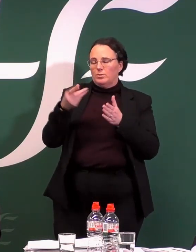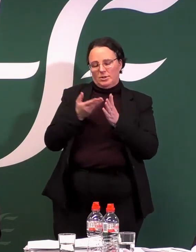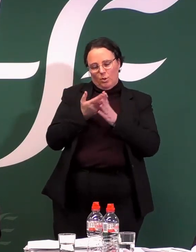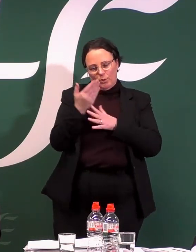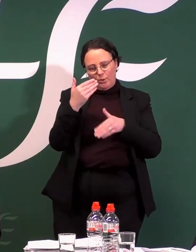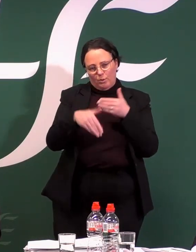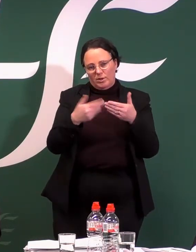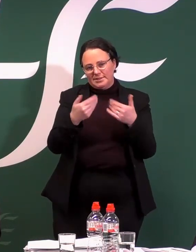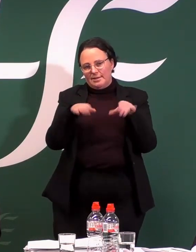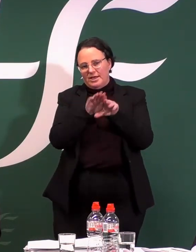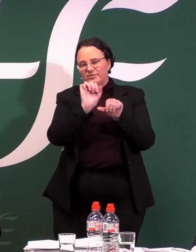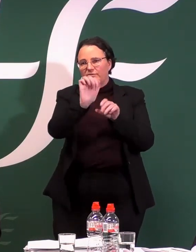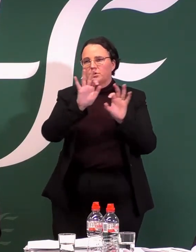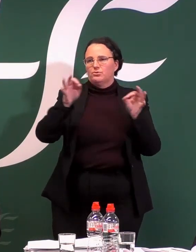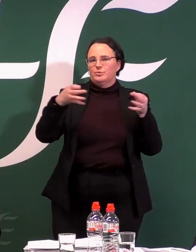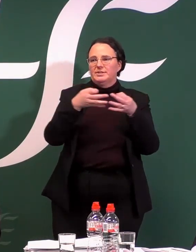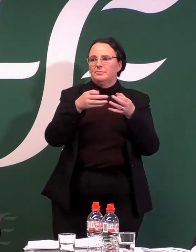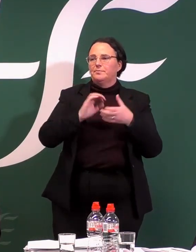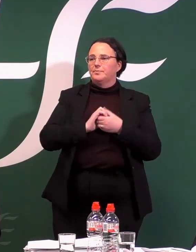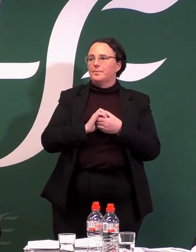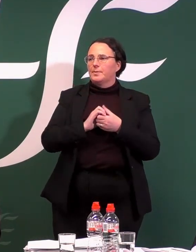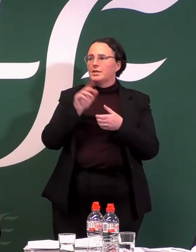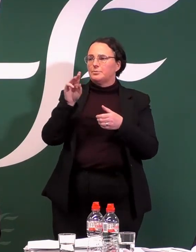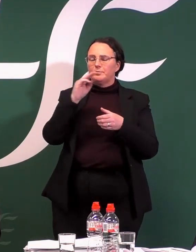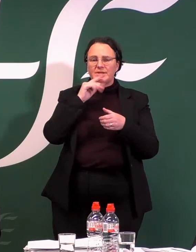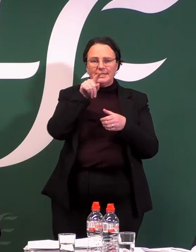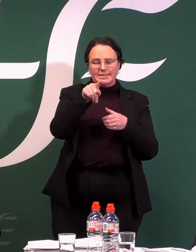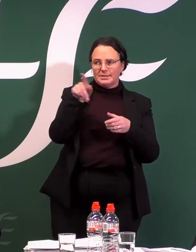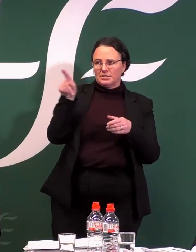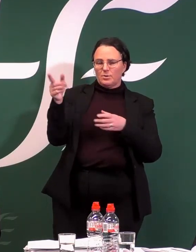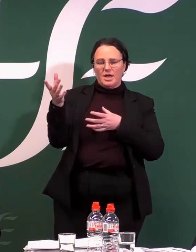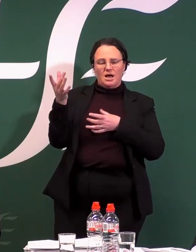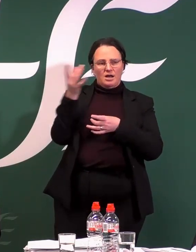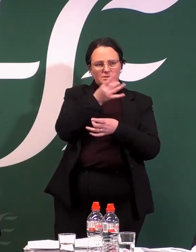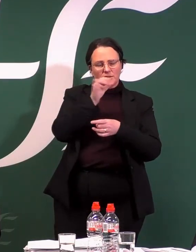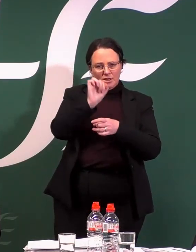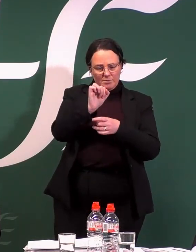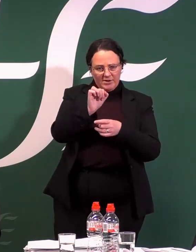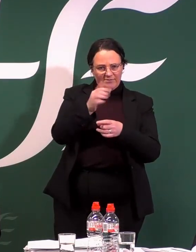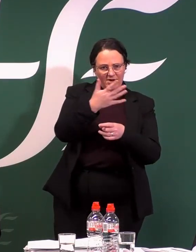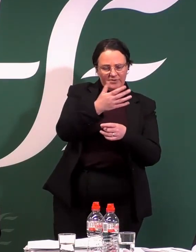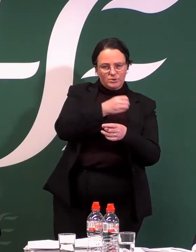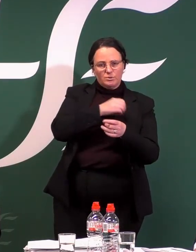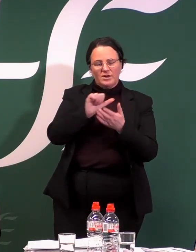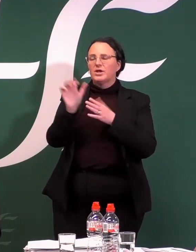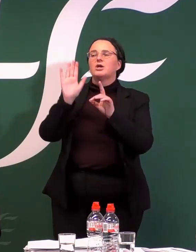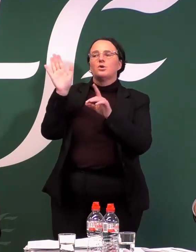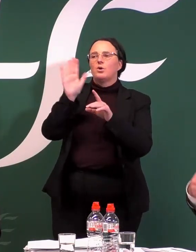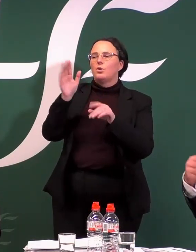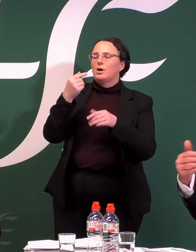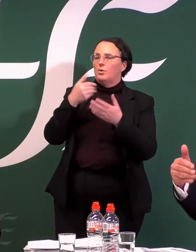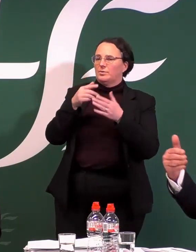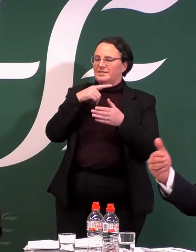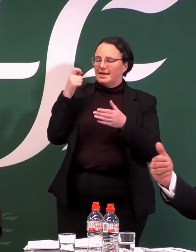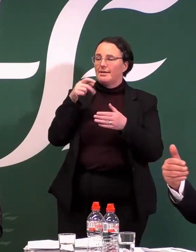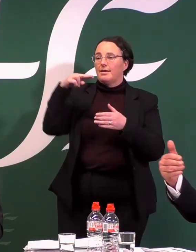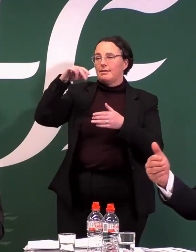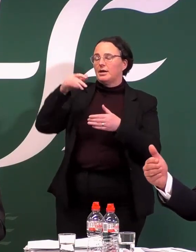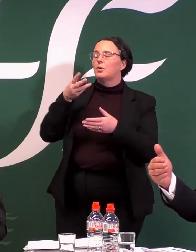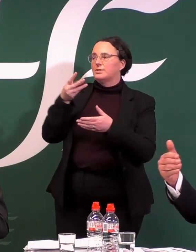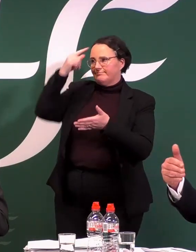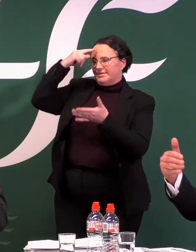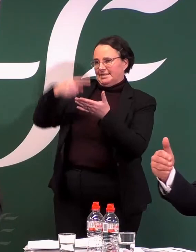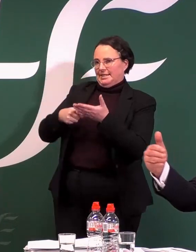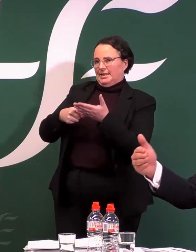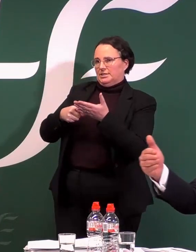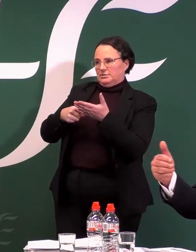groups. So the priority is 5 to 11s after the initial... No, sorry, but what I'm saying is I guess that NIAC will determine that